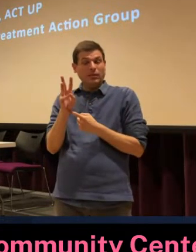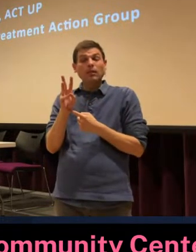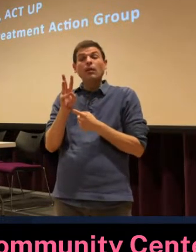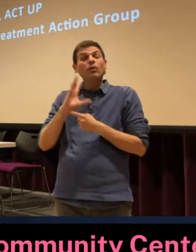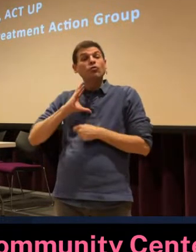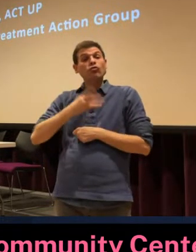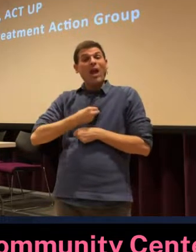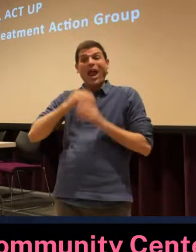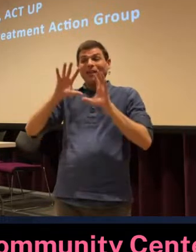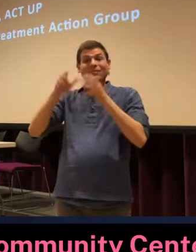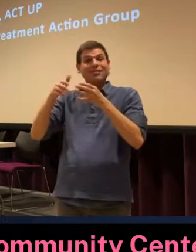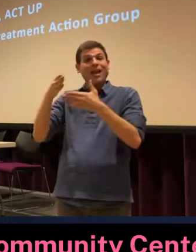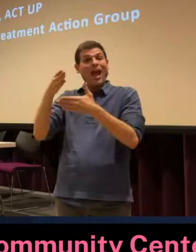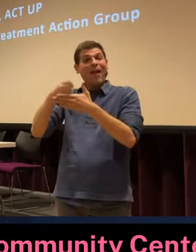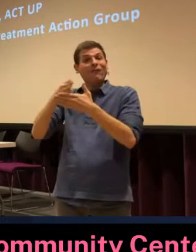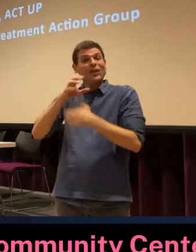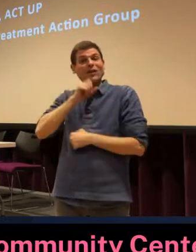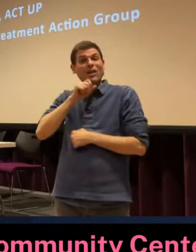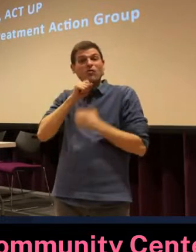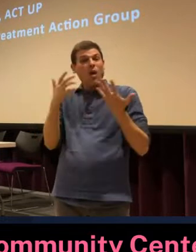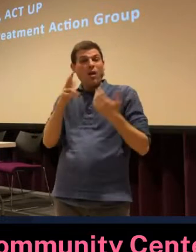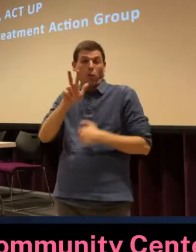35.